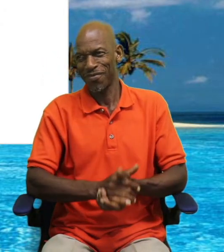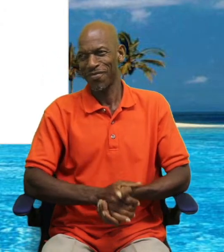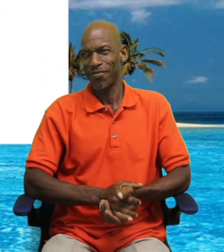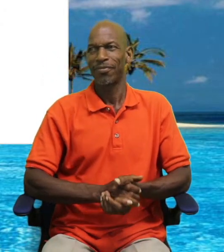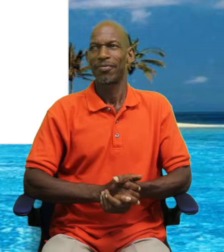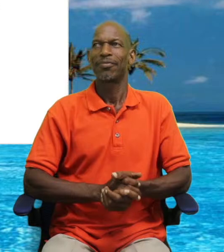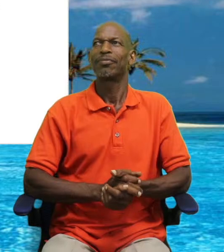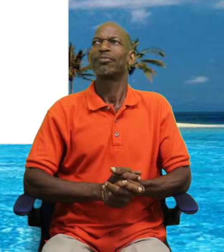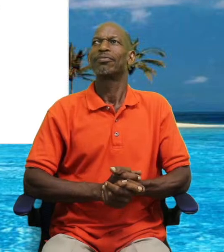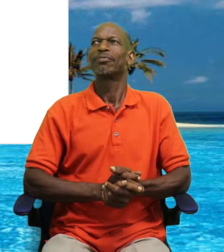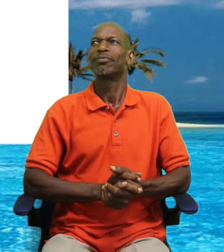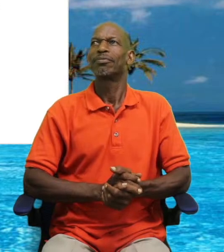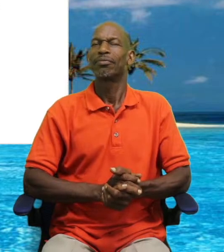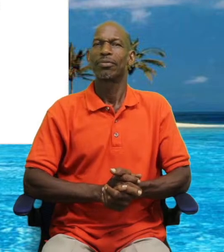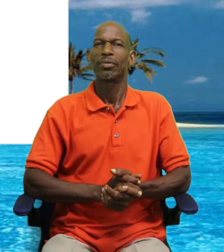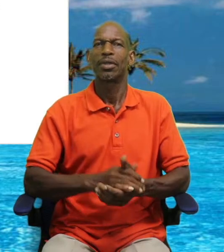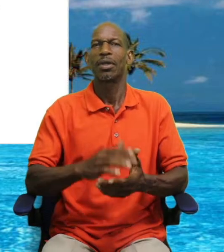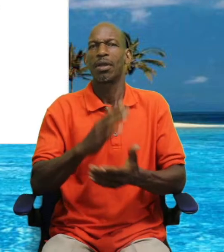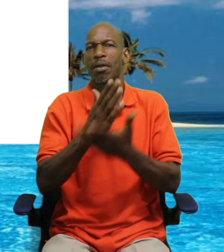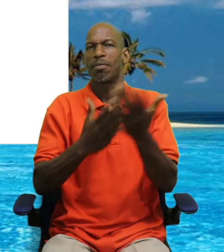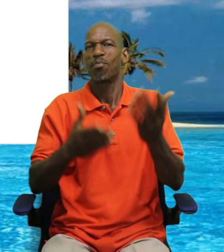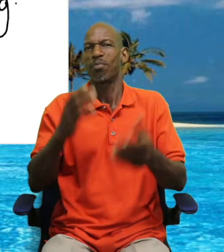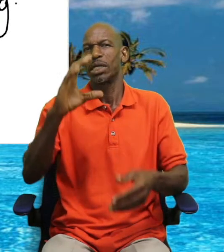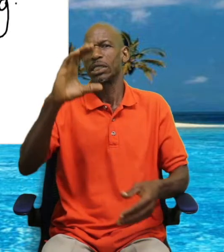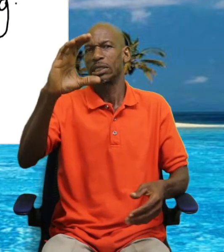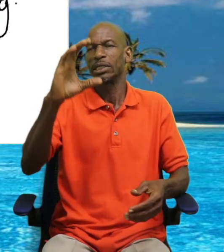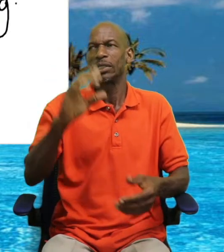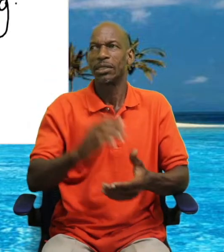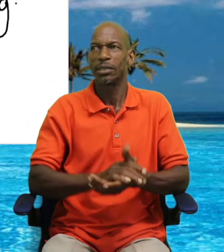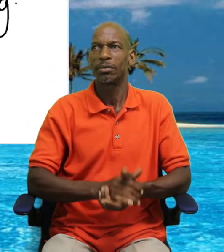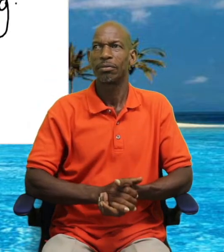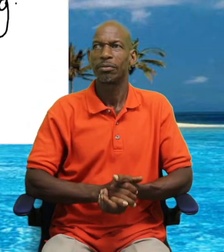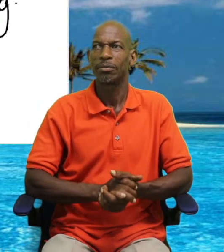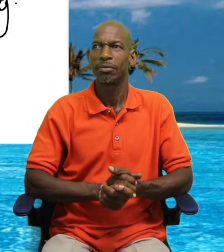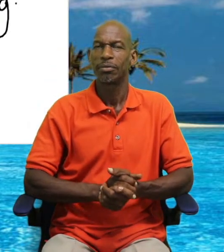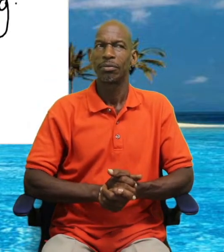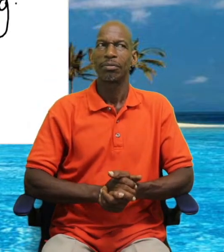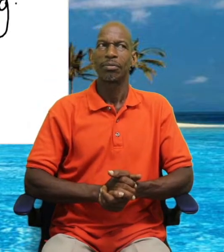So let's go on to the last section now.